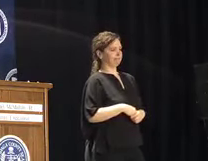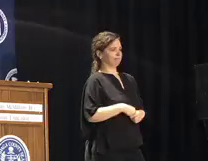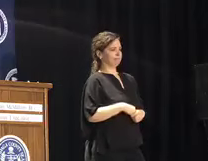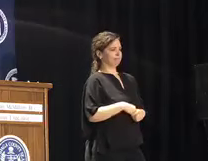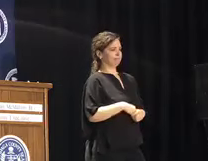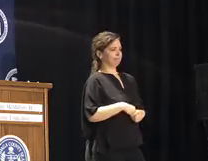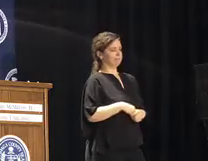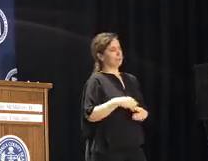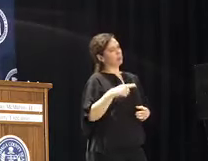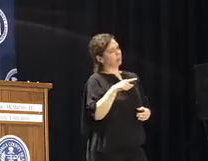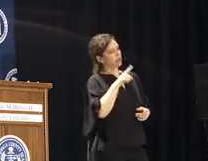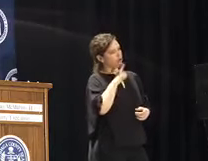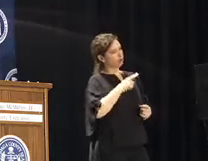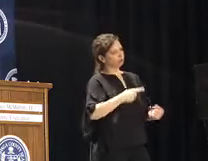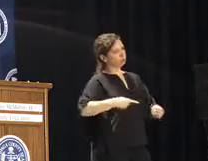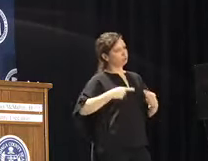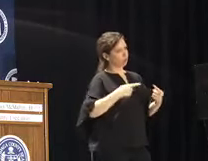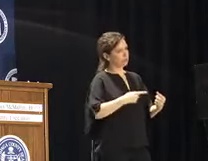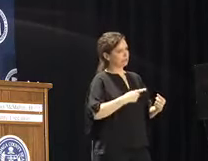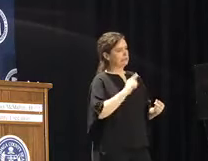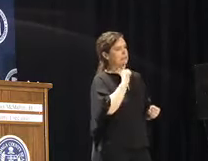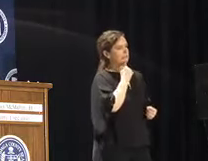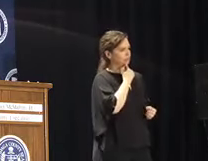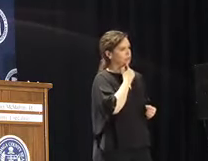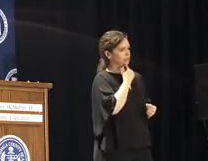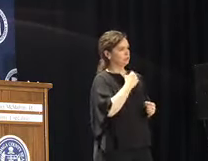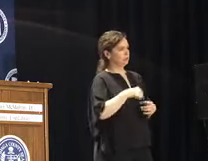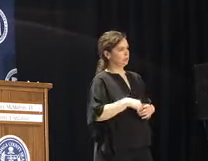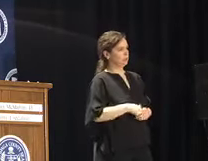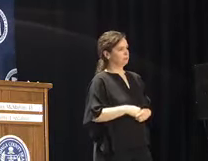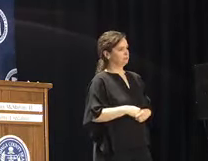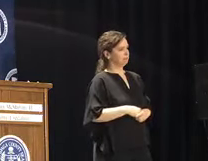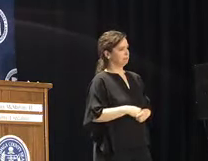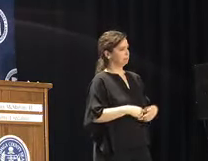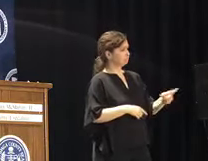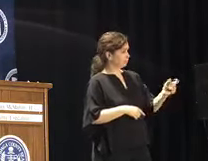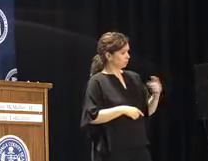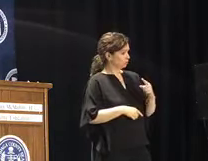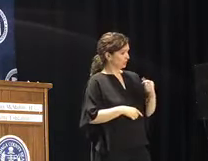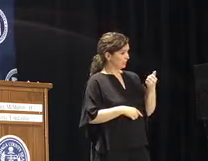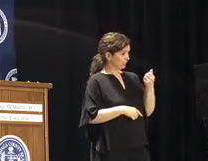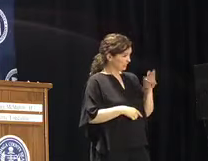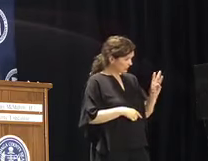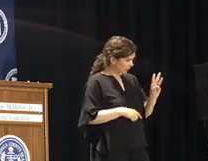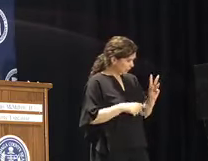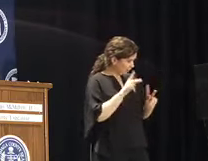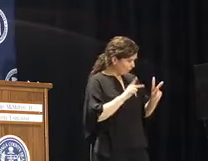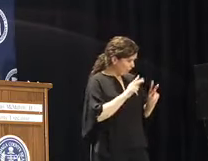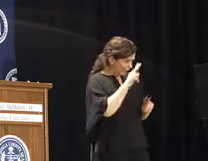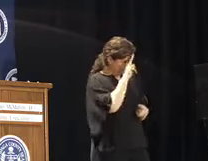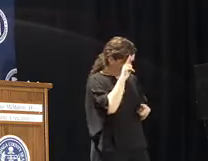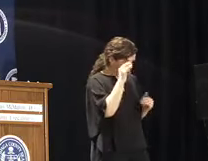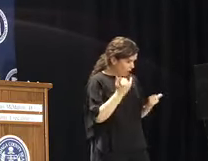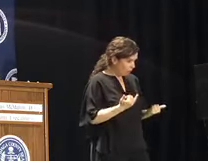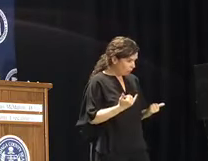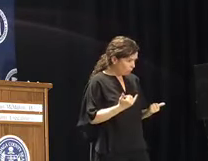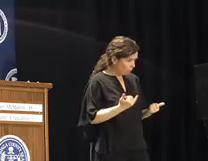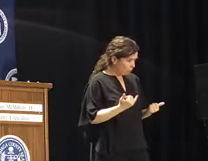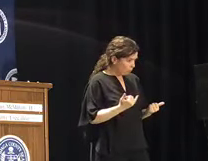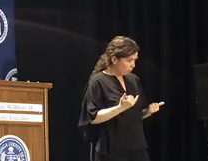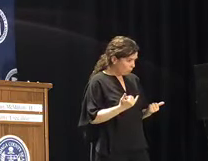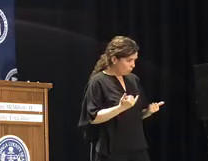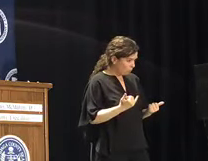Just for statistical reasons, there's 16 currently in the hospital. So Yep. the cumulative number would be 17, including